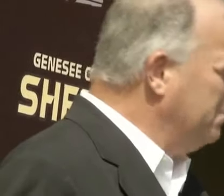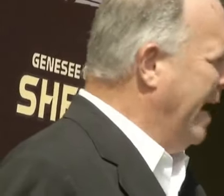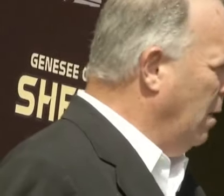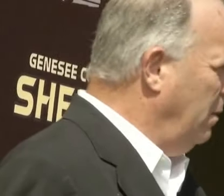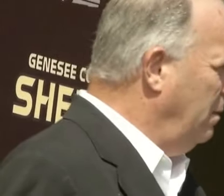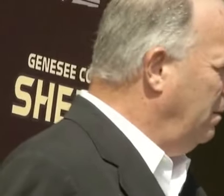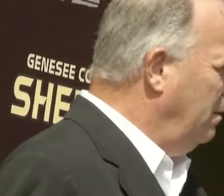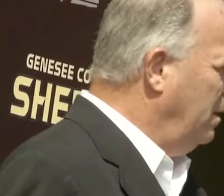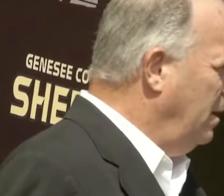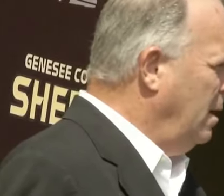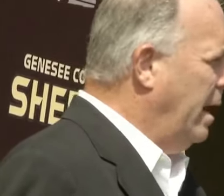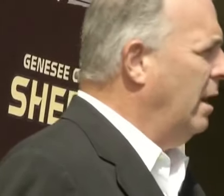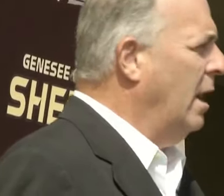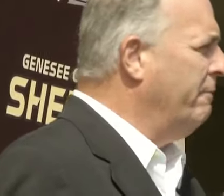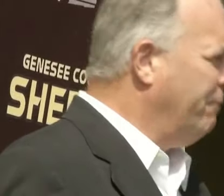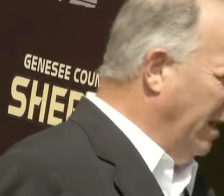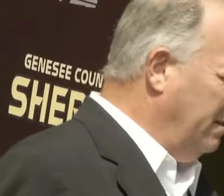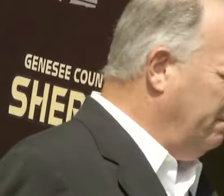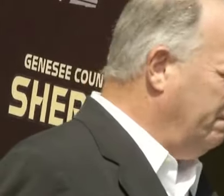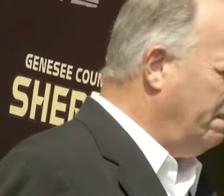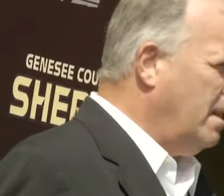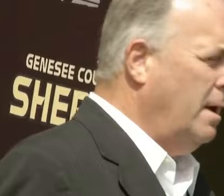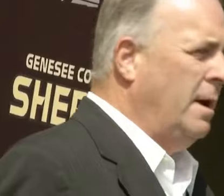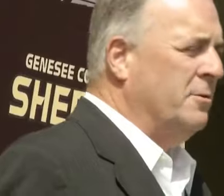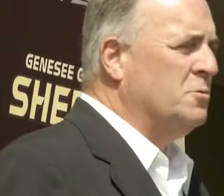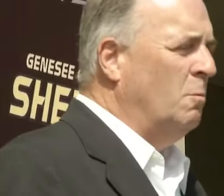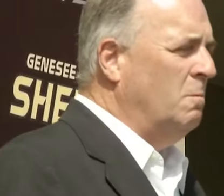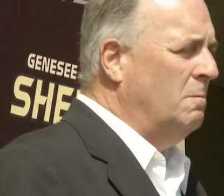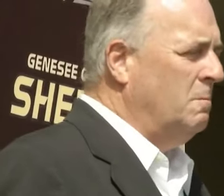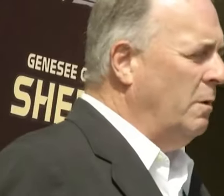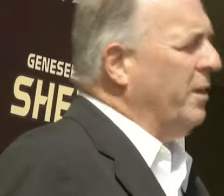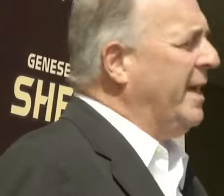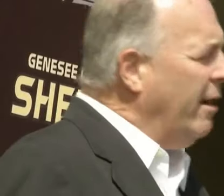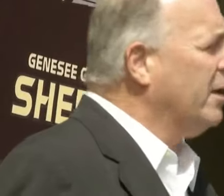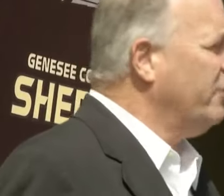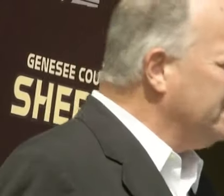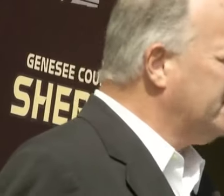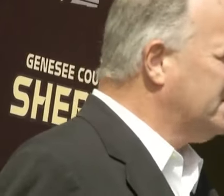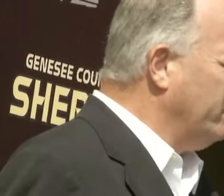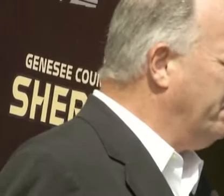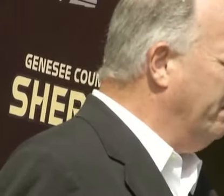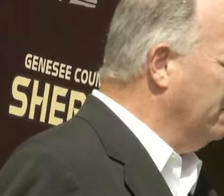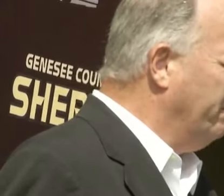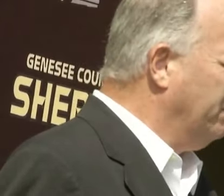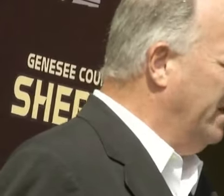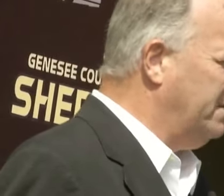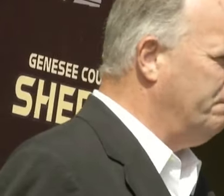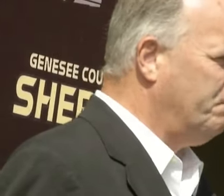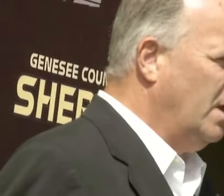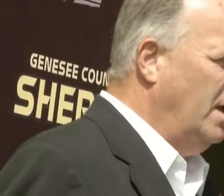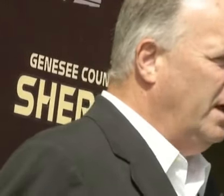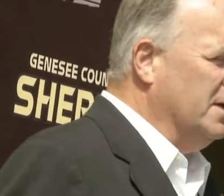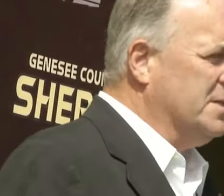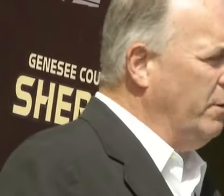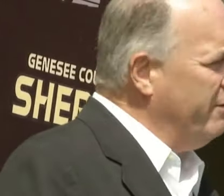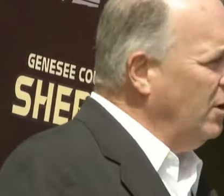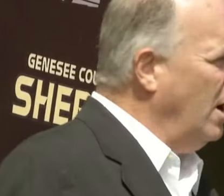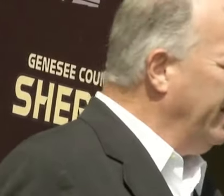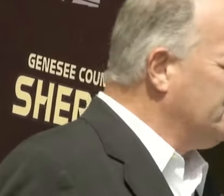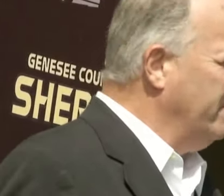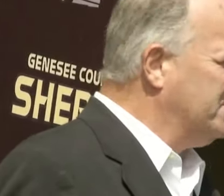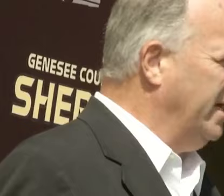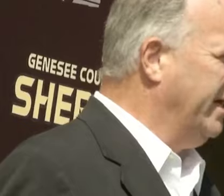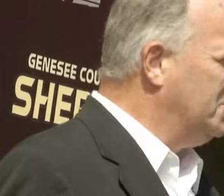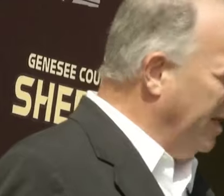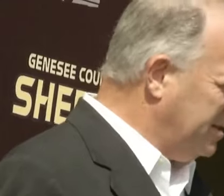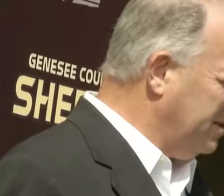This is my hometown. I love Flint. There's one of the characteristics of the people of Flint is that we have a